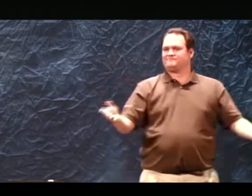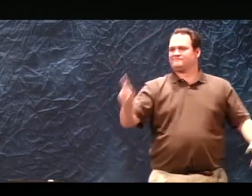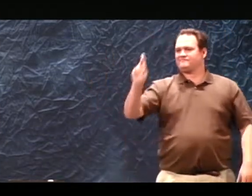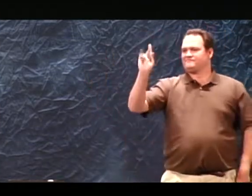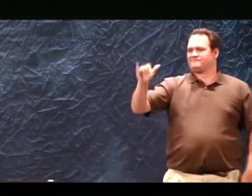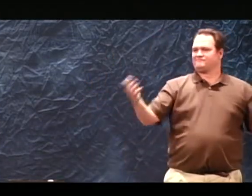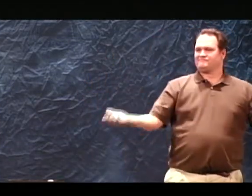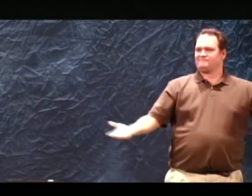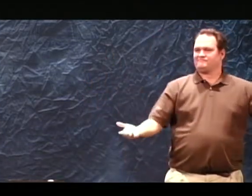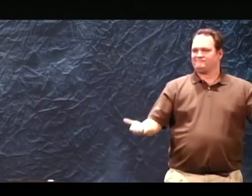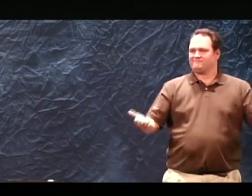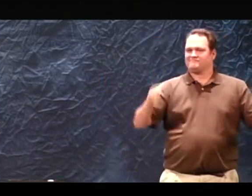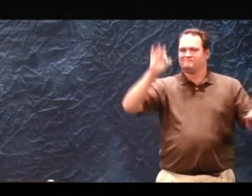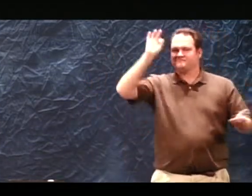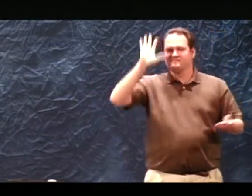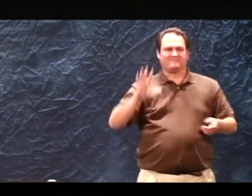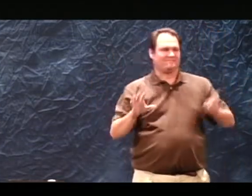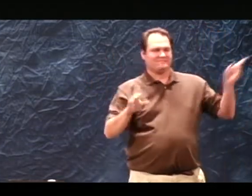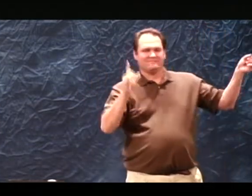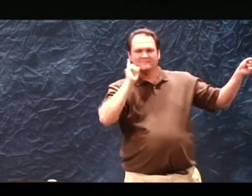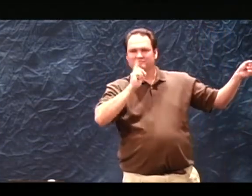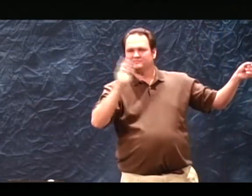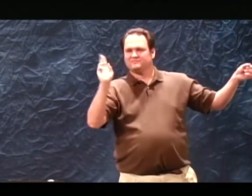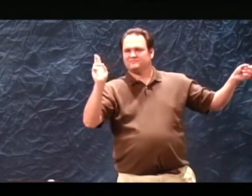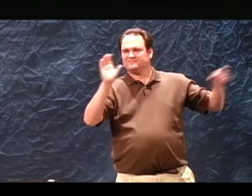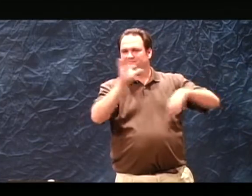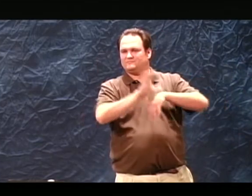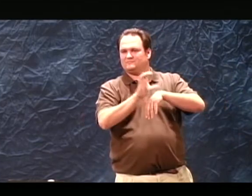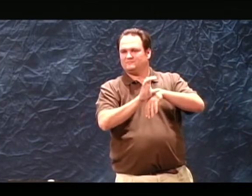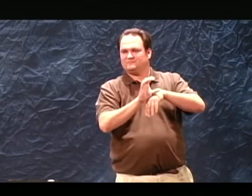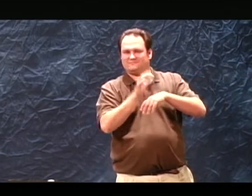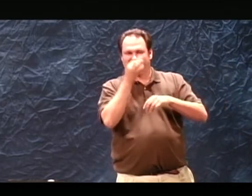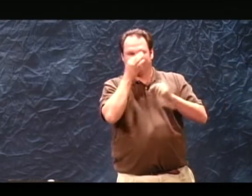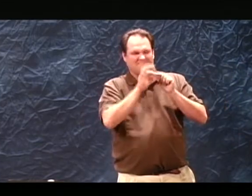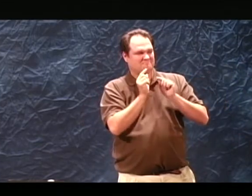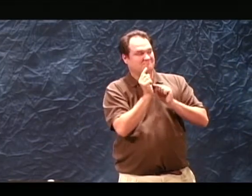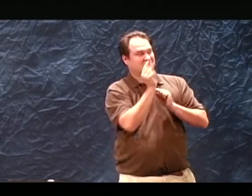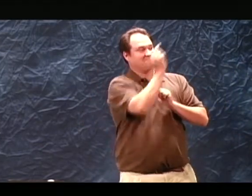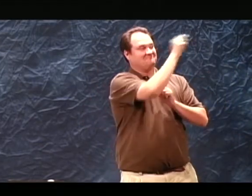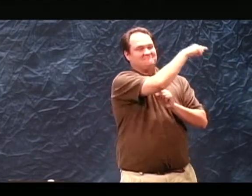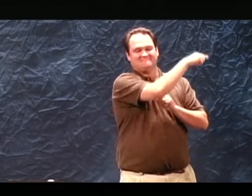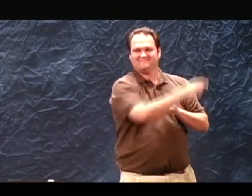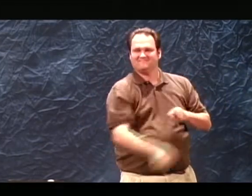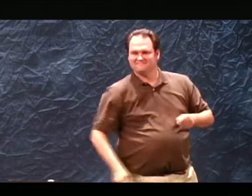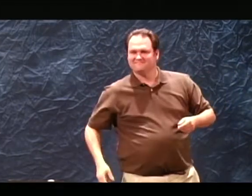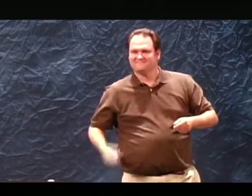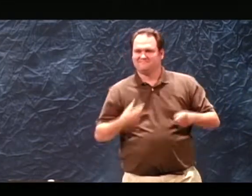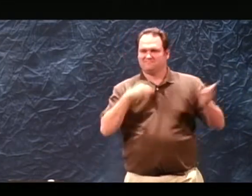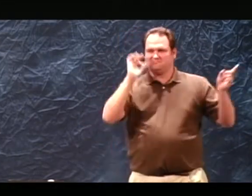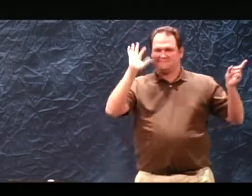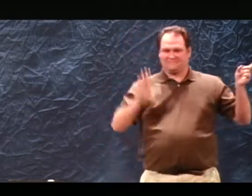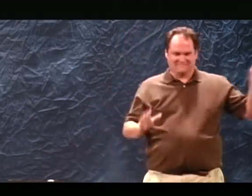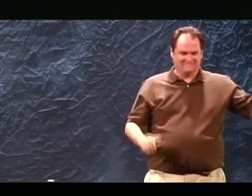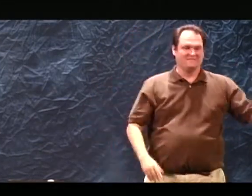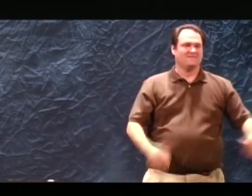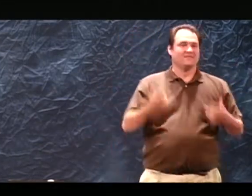and i am from danville kentucky the pastor of the jefferson church just down the road